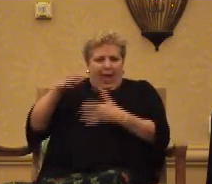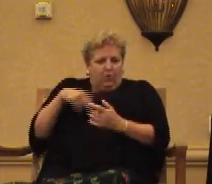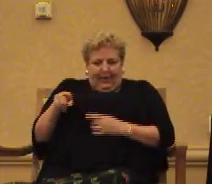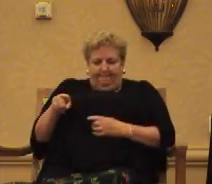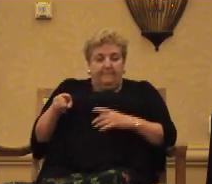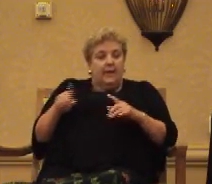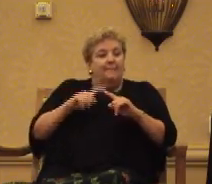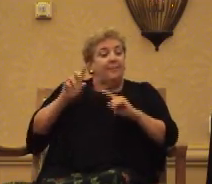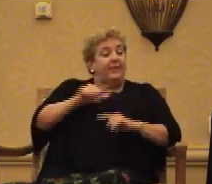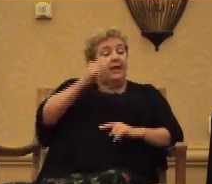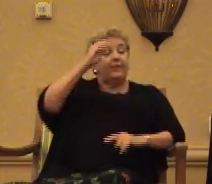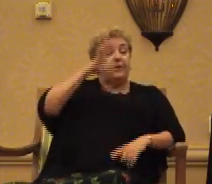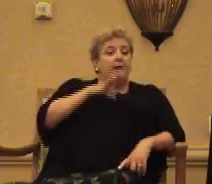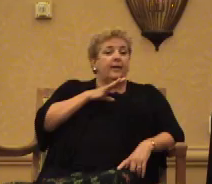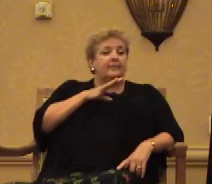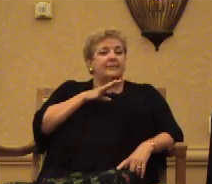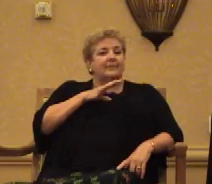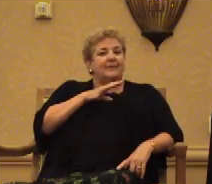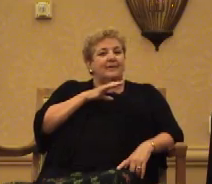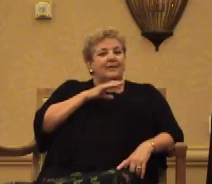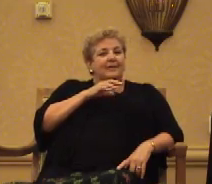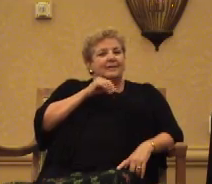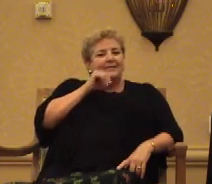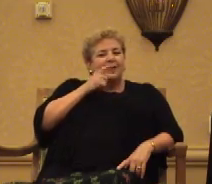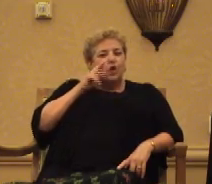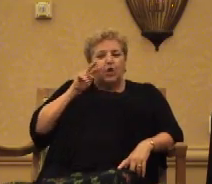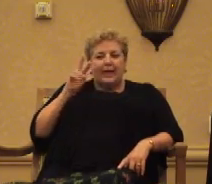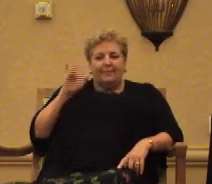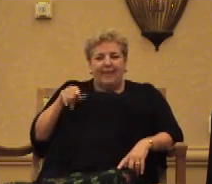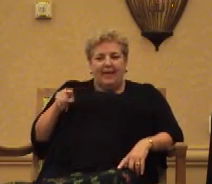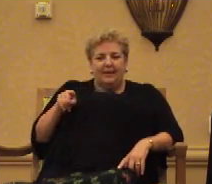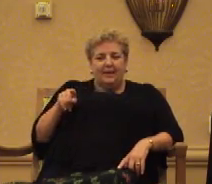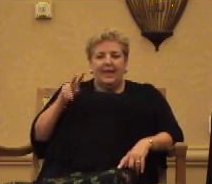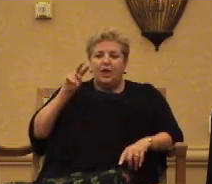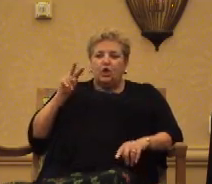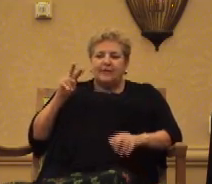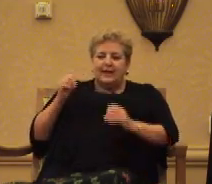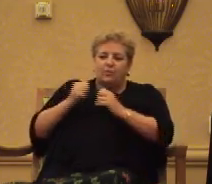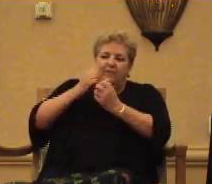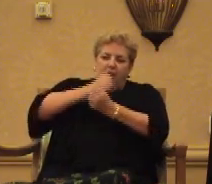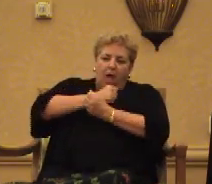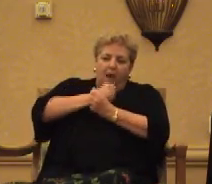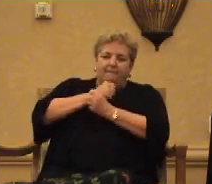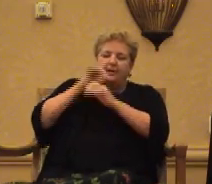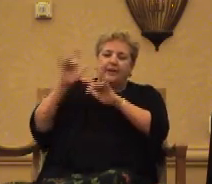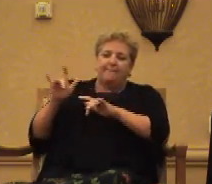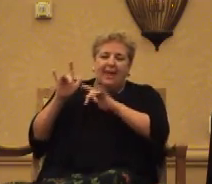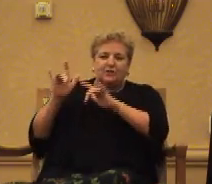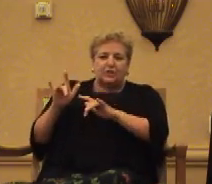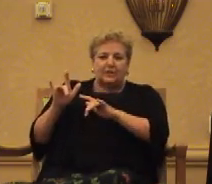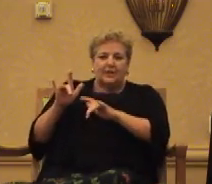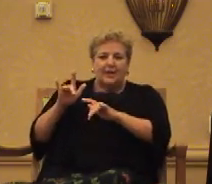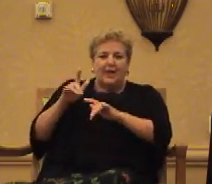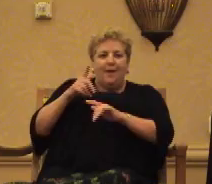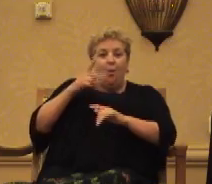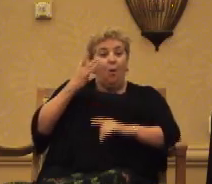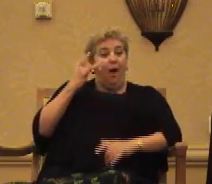But the other guy's not looking at him like he's irritated. He's looking at him with love and compassion, because he sees himself in the